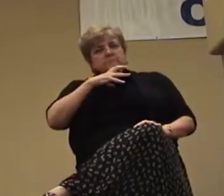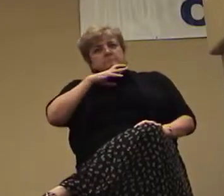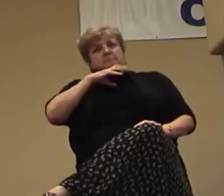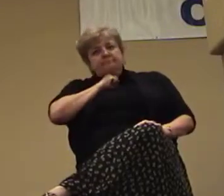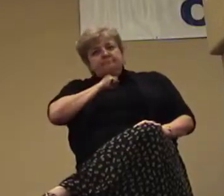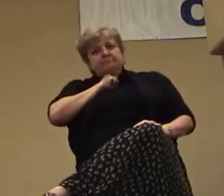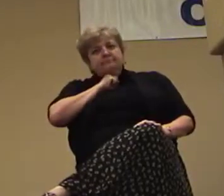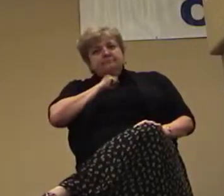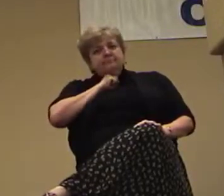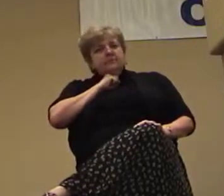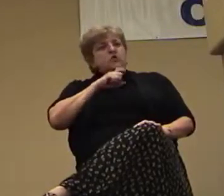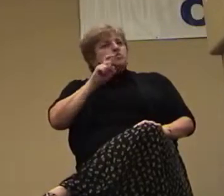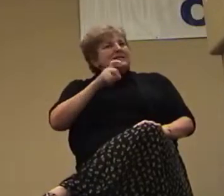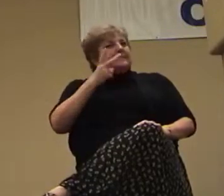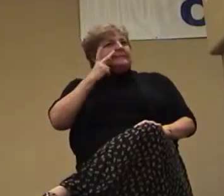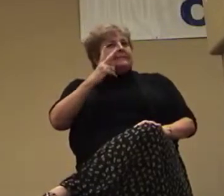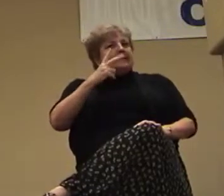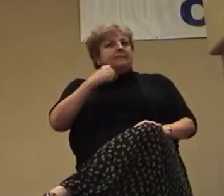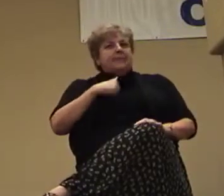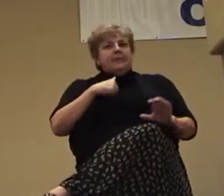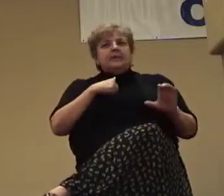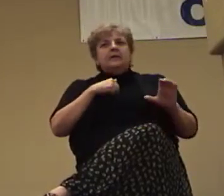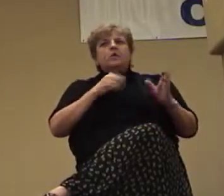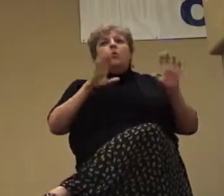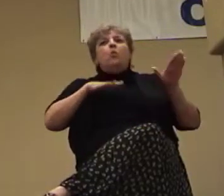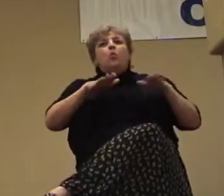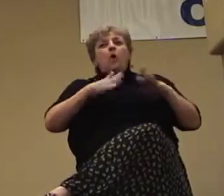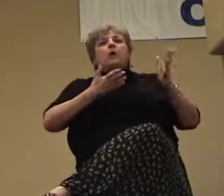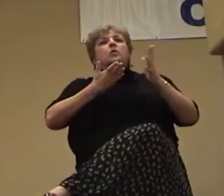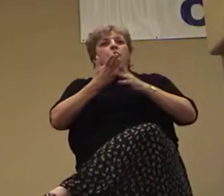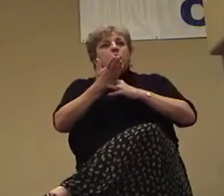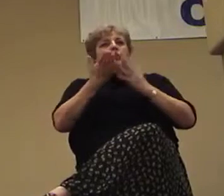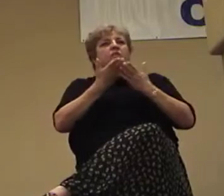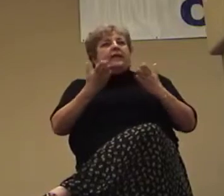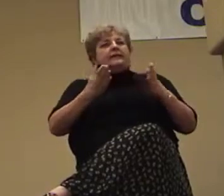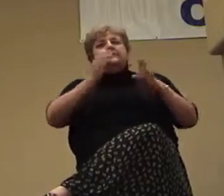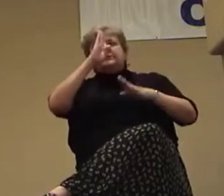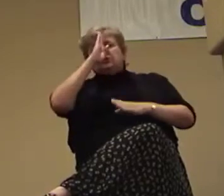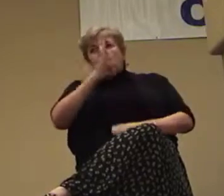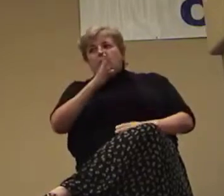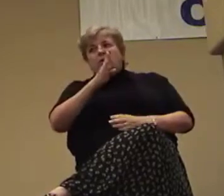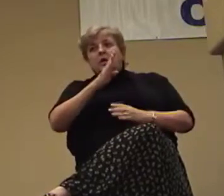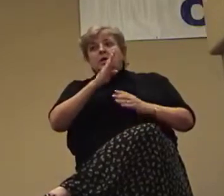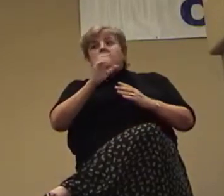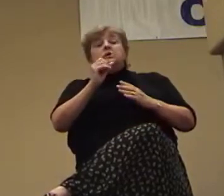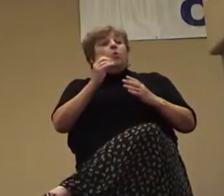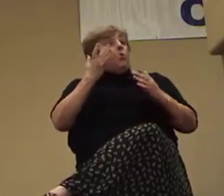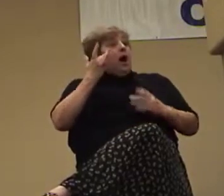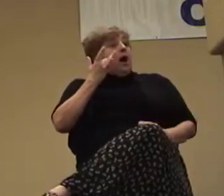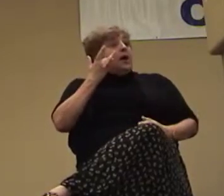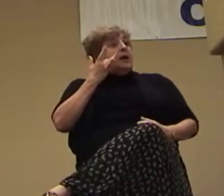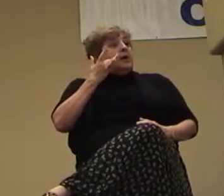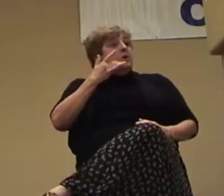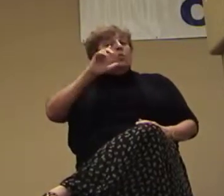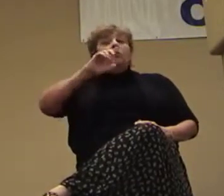see me go through that because you need to see me walk through it so that when your turn comes, you'll know you don't have to drink.